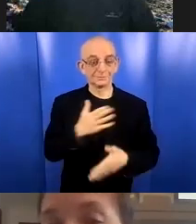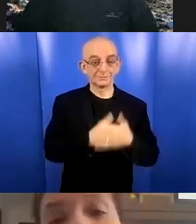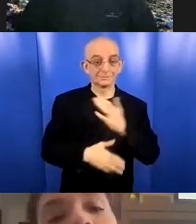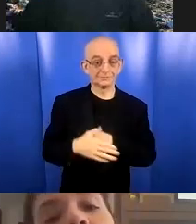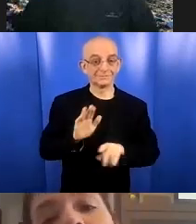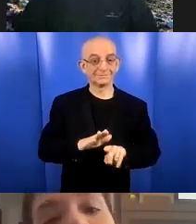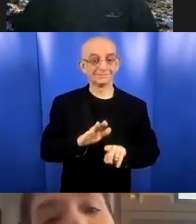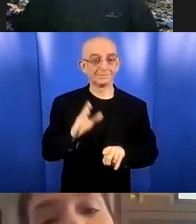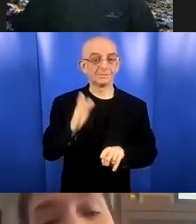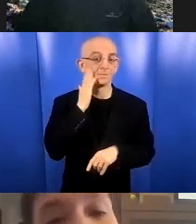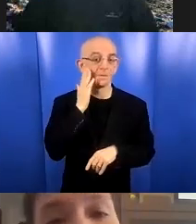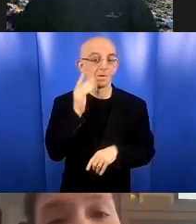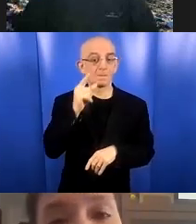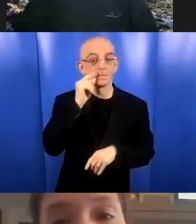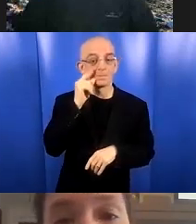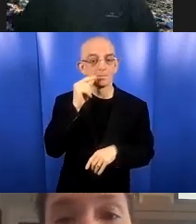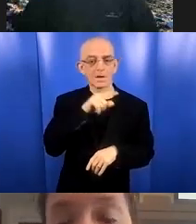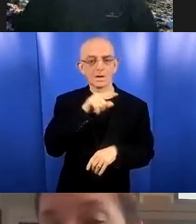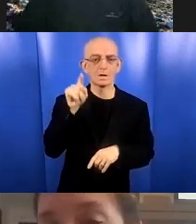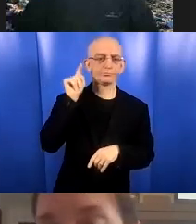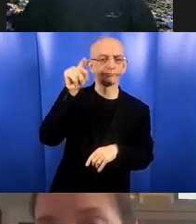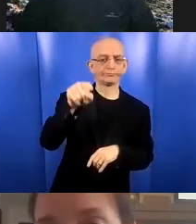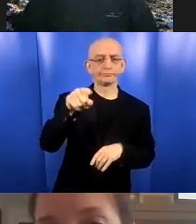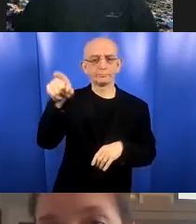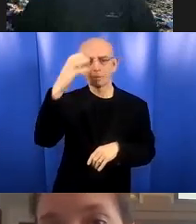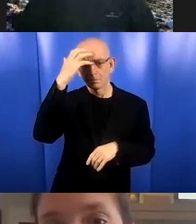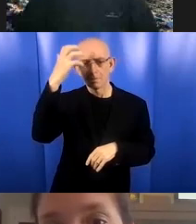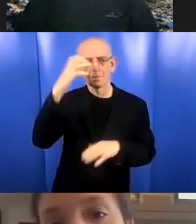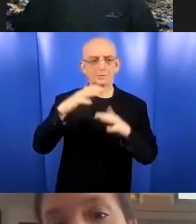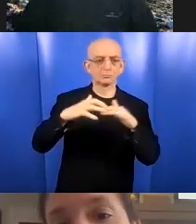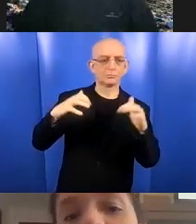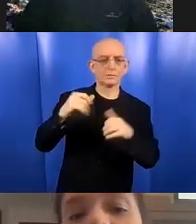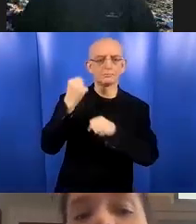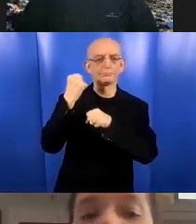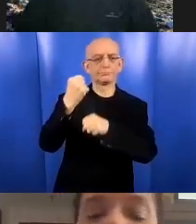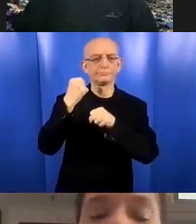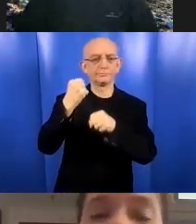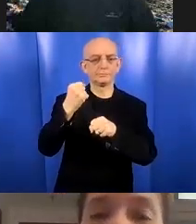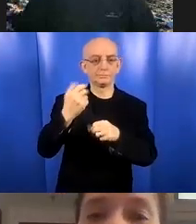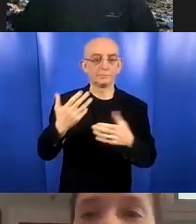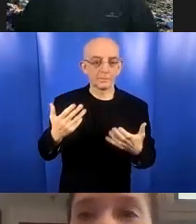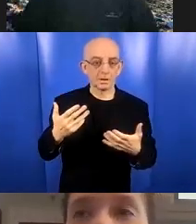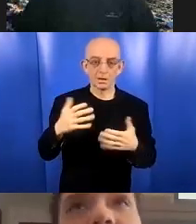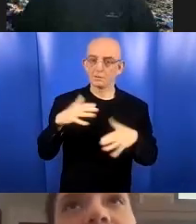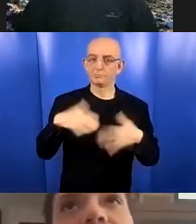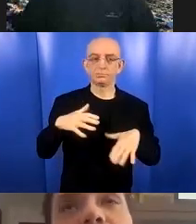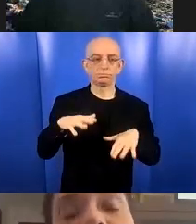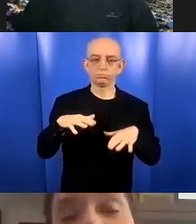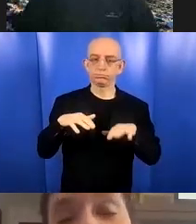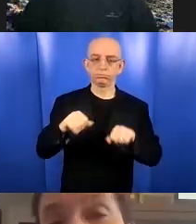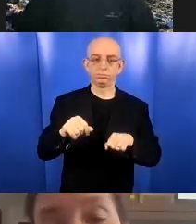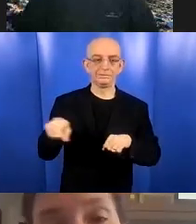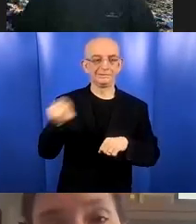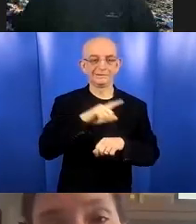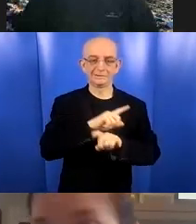that month, authorities acted to restrict the protests as much as they could, not only by